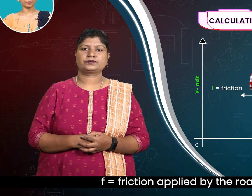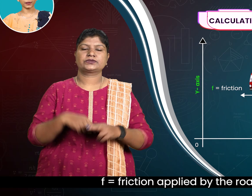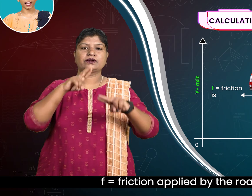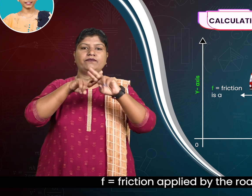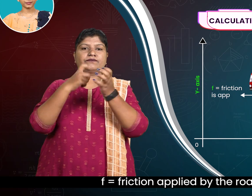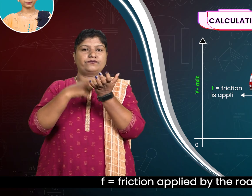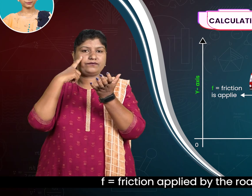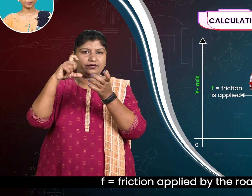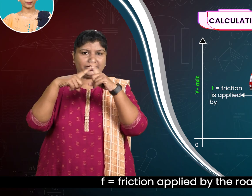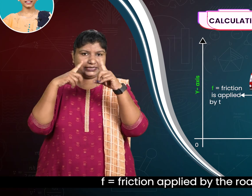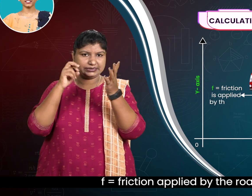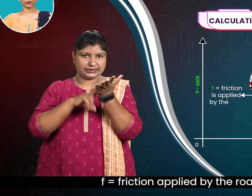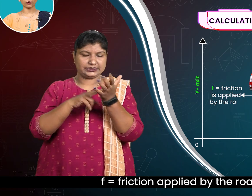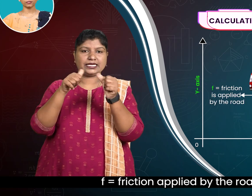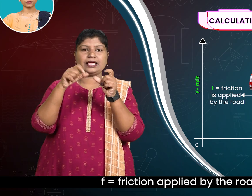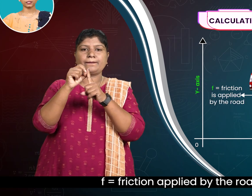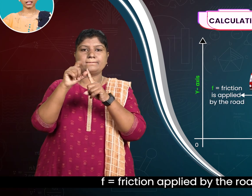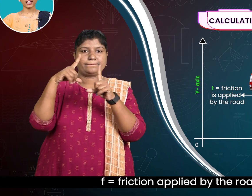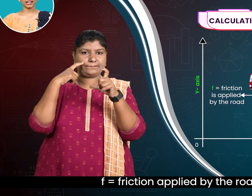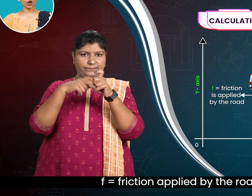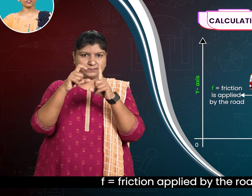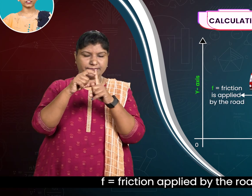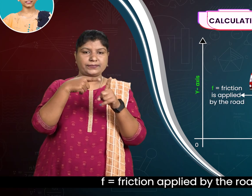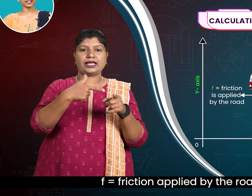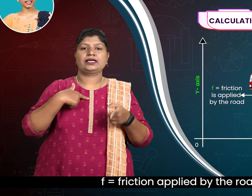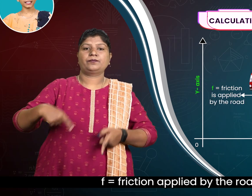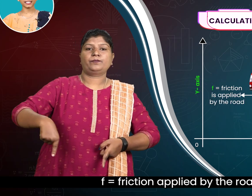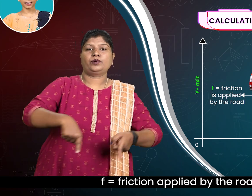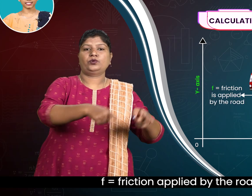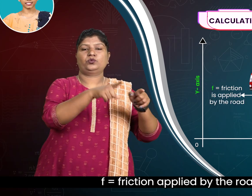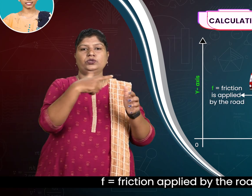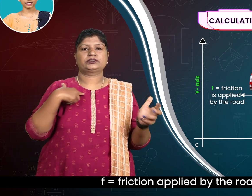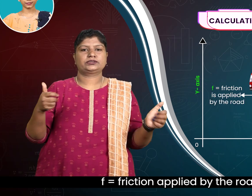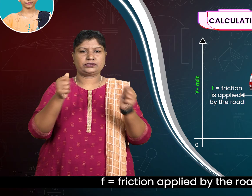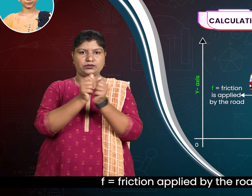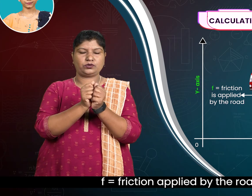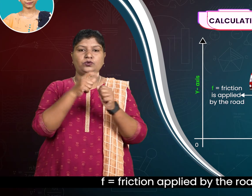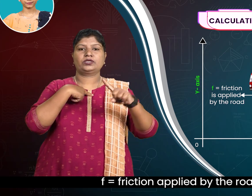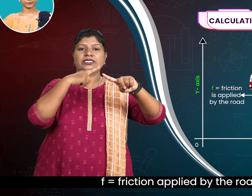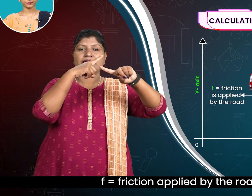friction applied by the road along with x-axis.